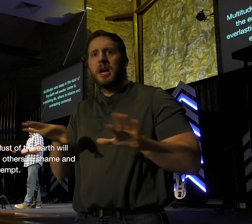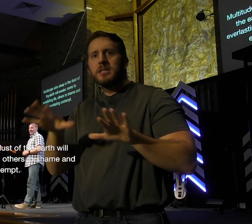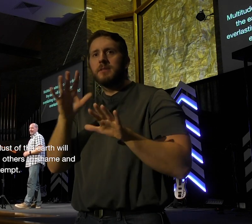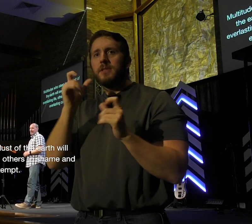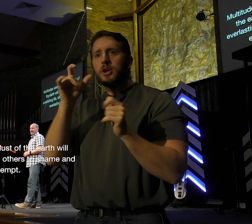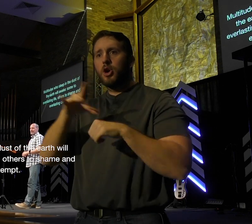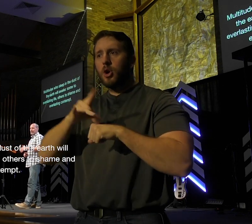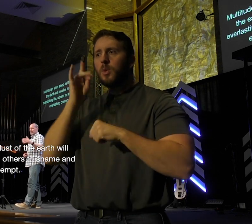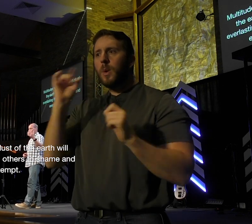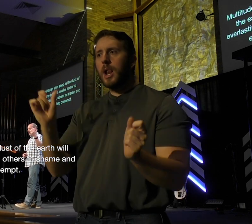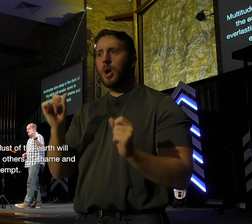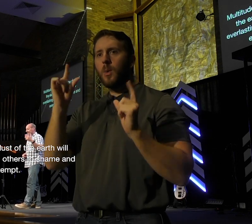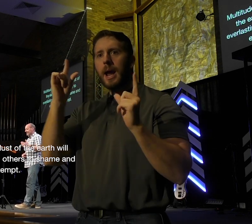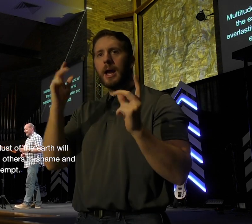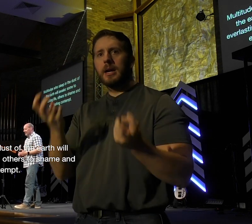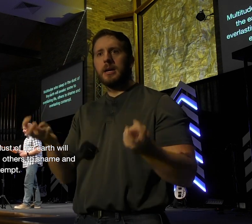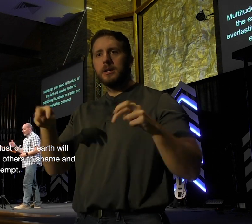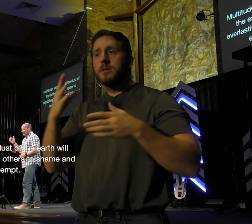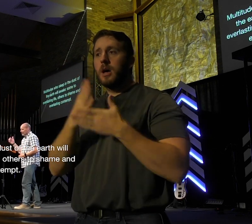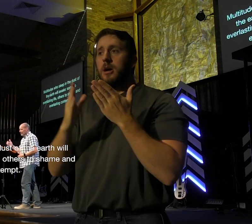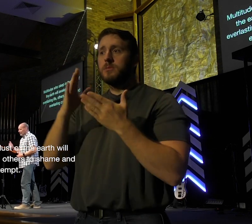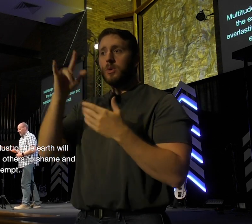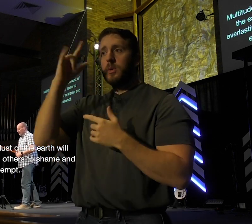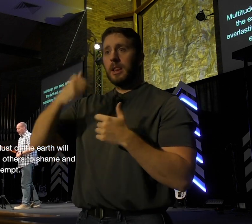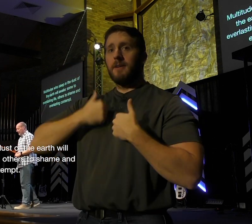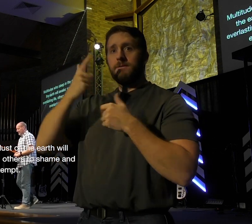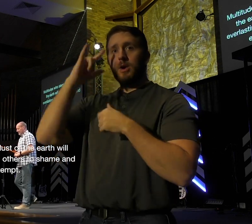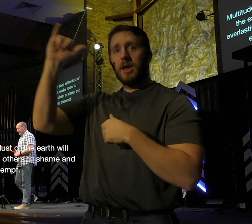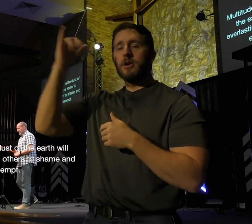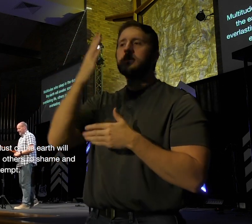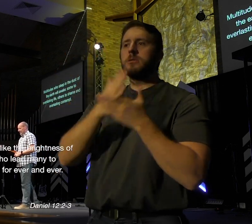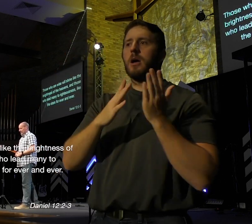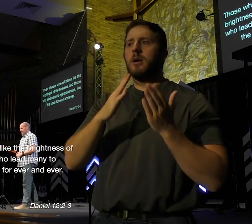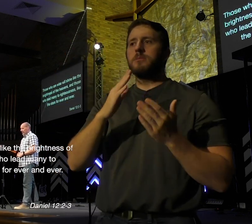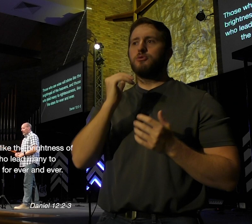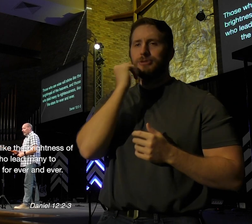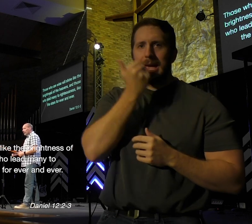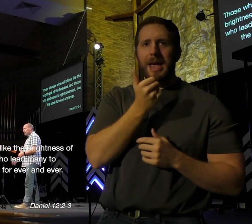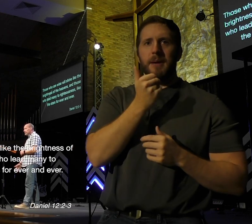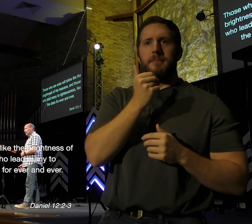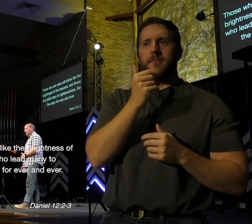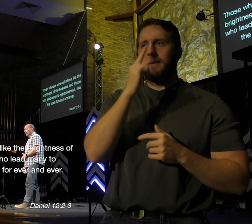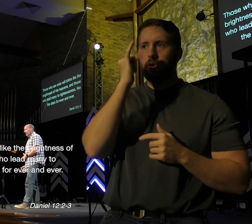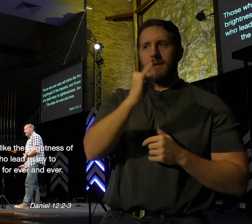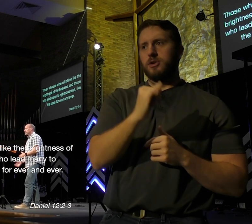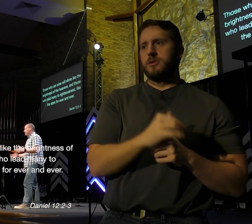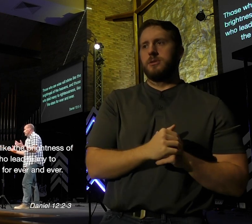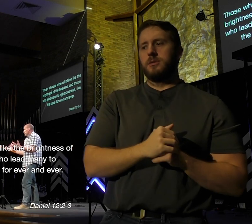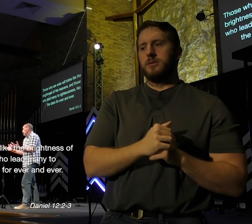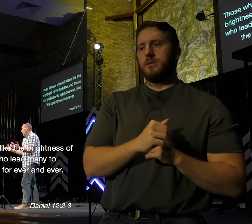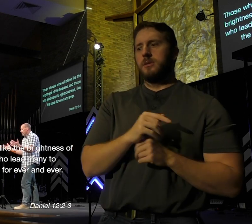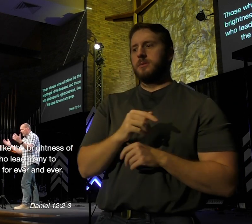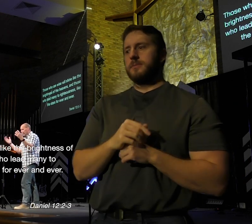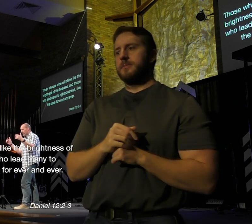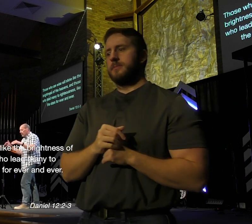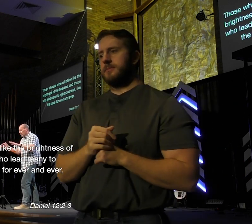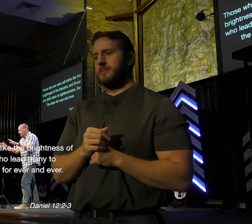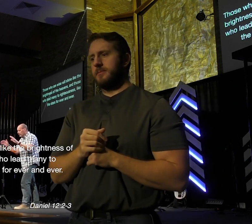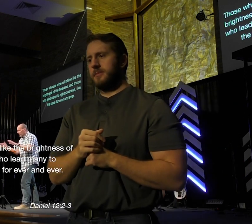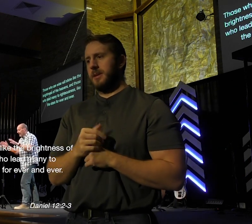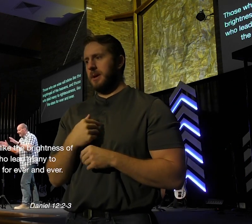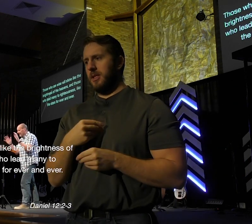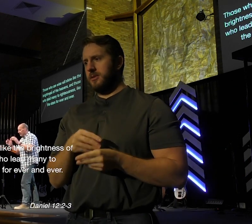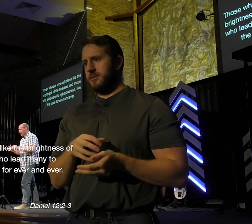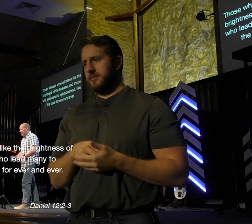awake. Some to everlasting life, others to shame and everlasting contempt. And those who are wise and those who walk by faith